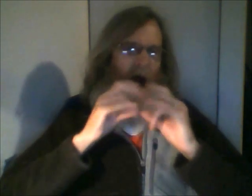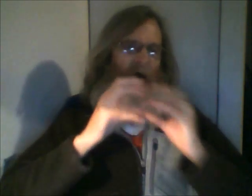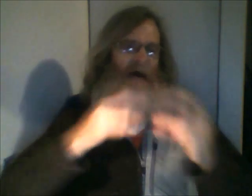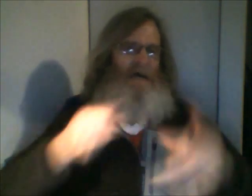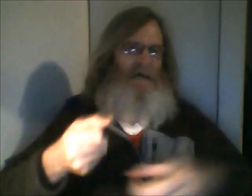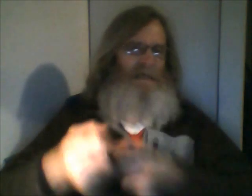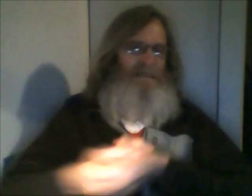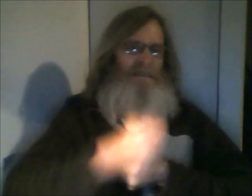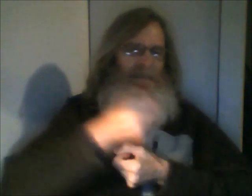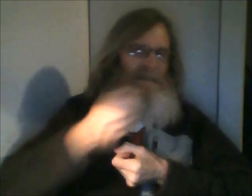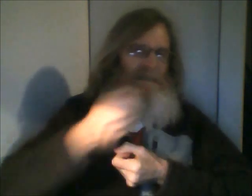Then they weigh it.